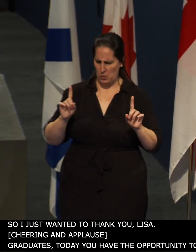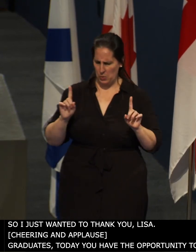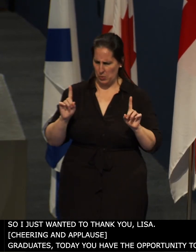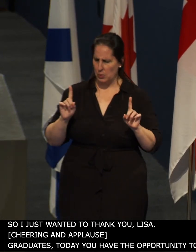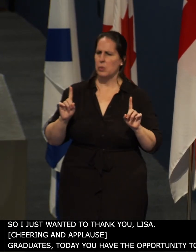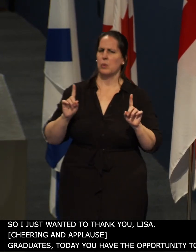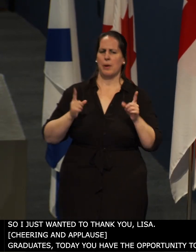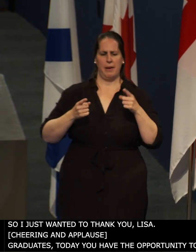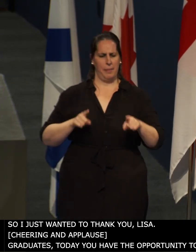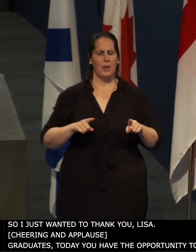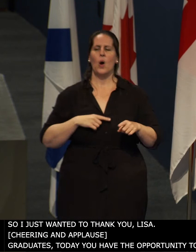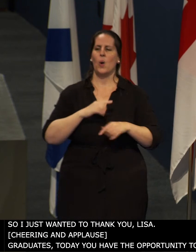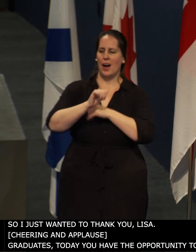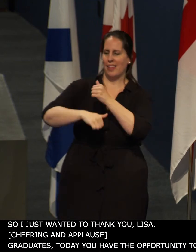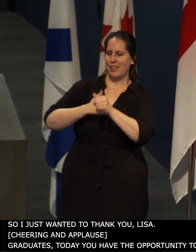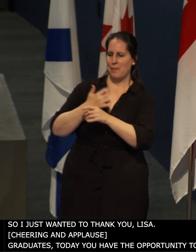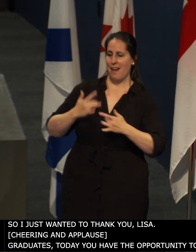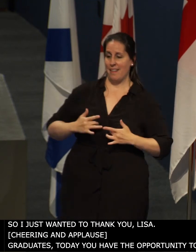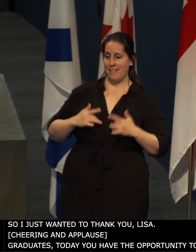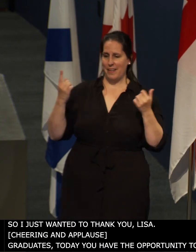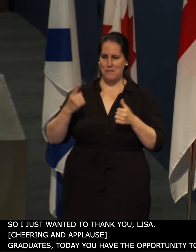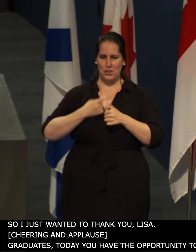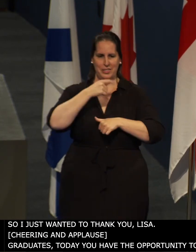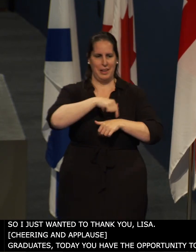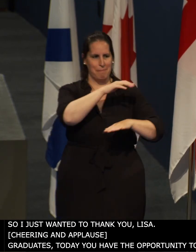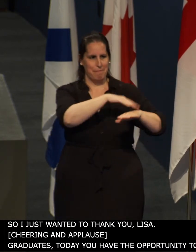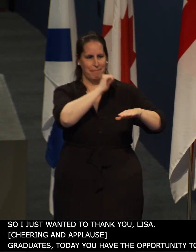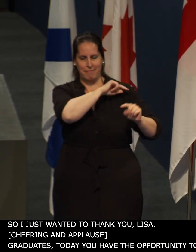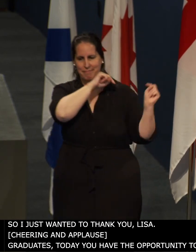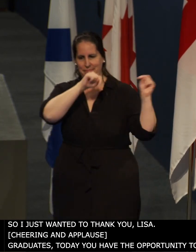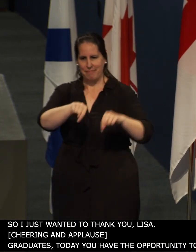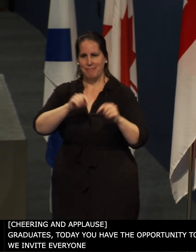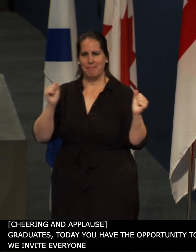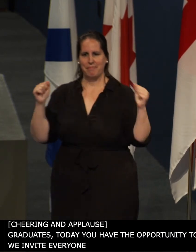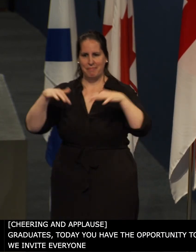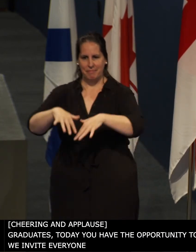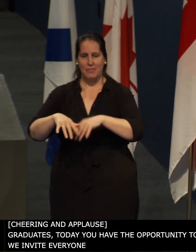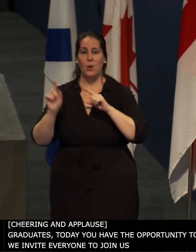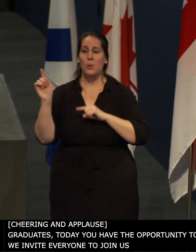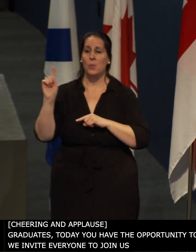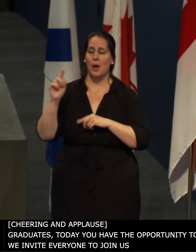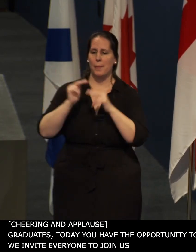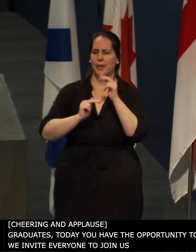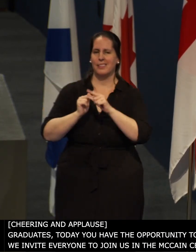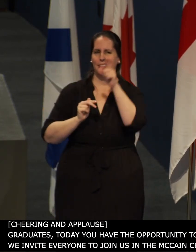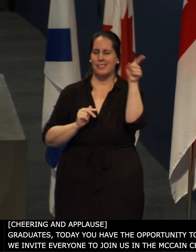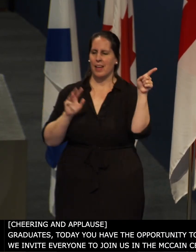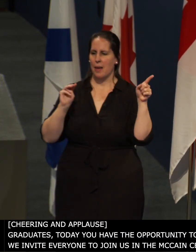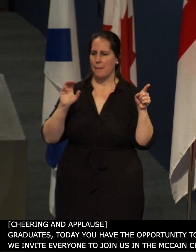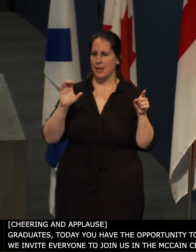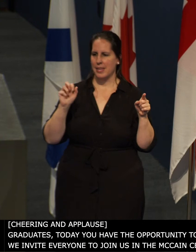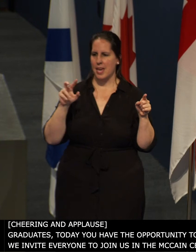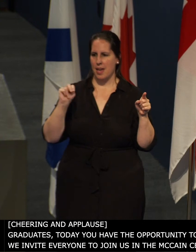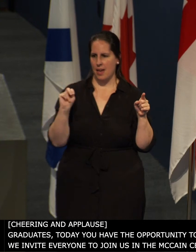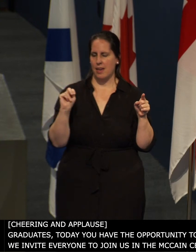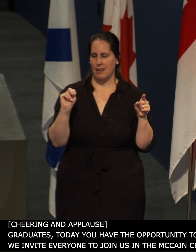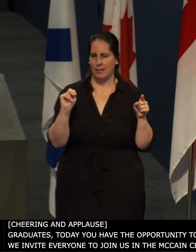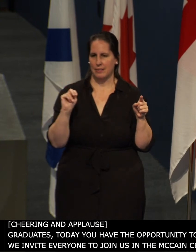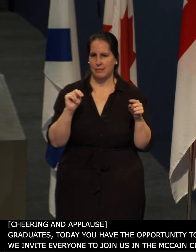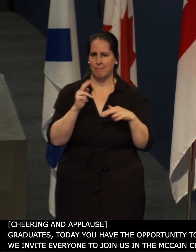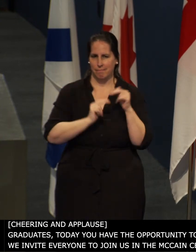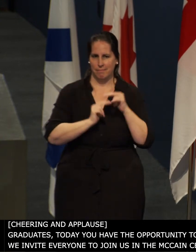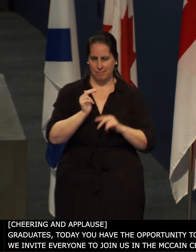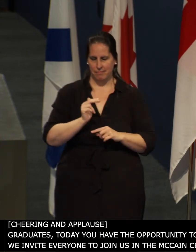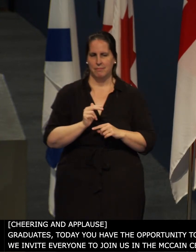your very first alumni event. We invite everyone to join us in the McCain Center lobby for the alumni reception immediately following